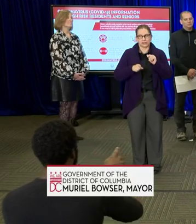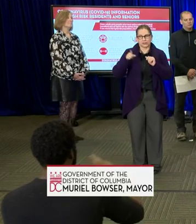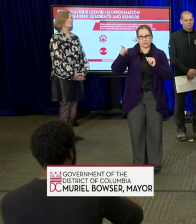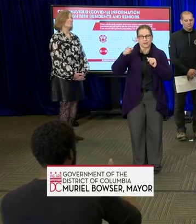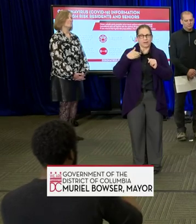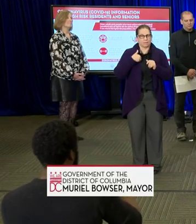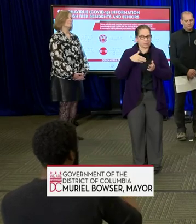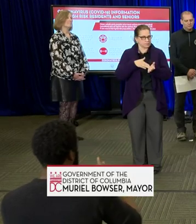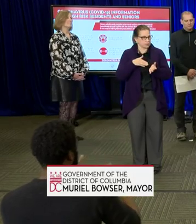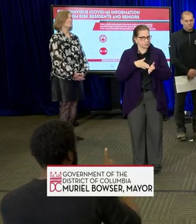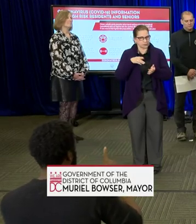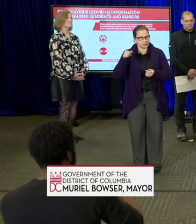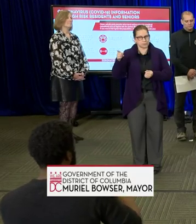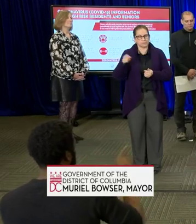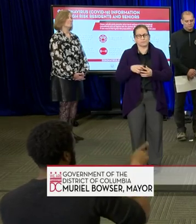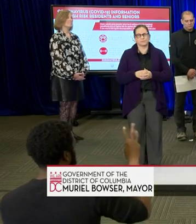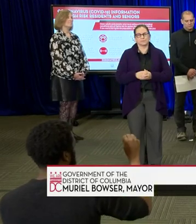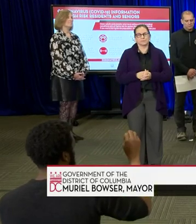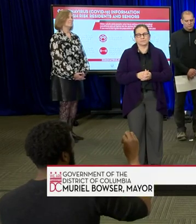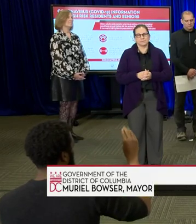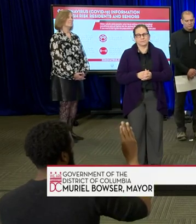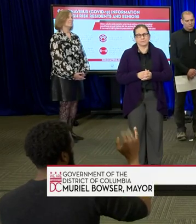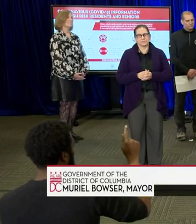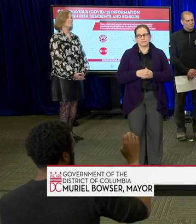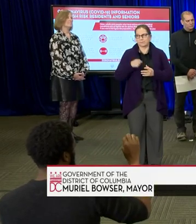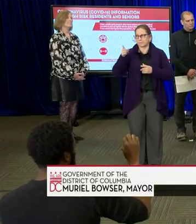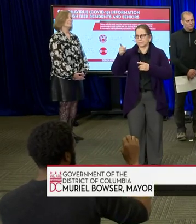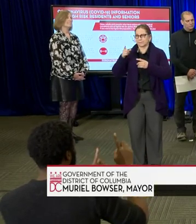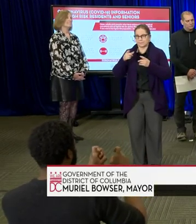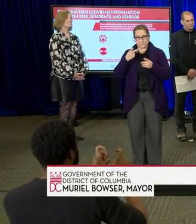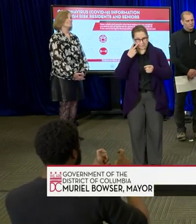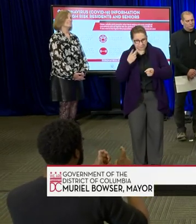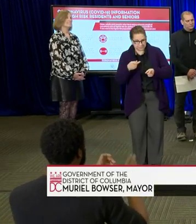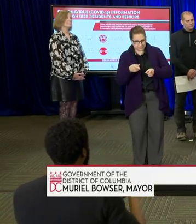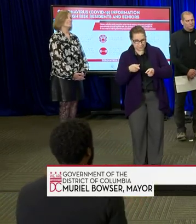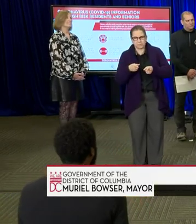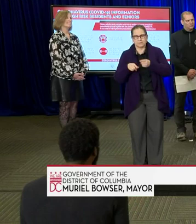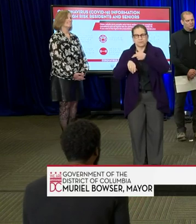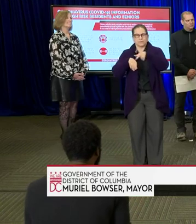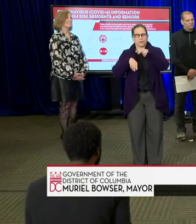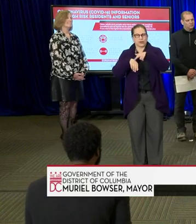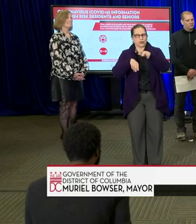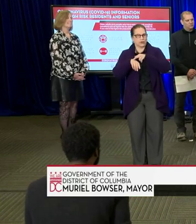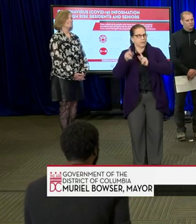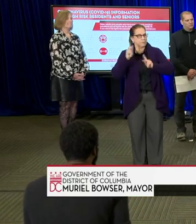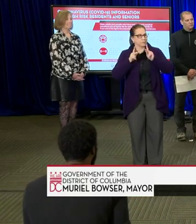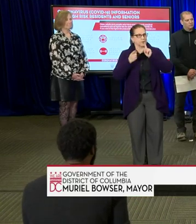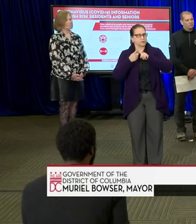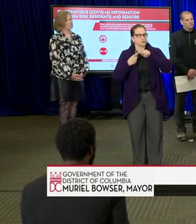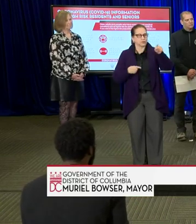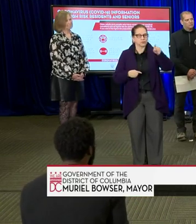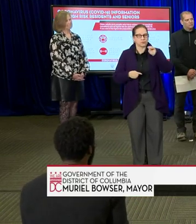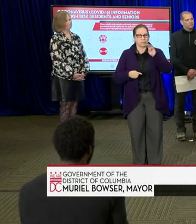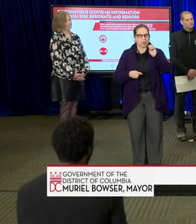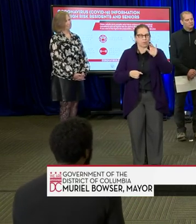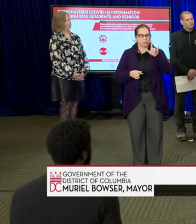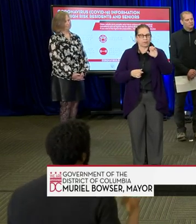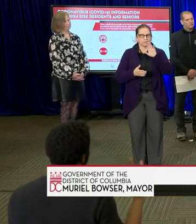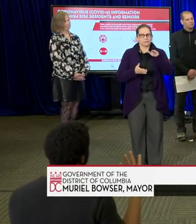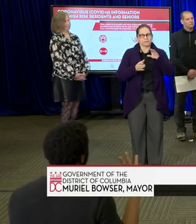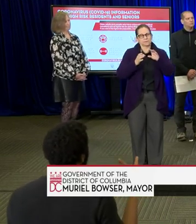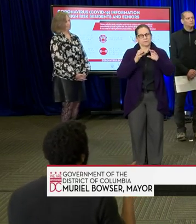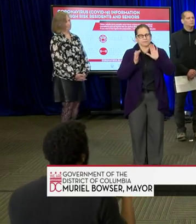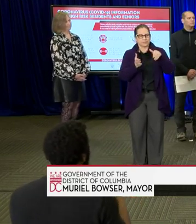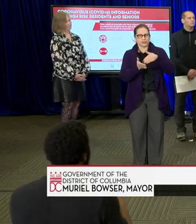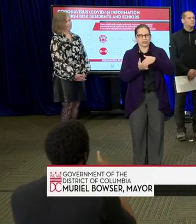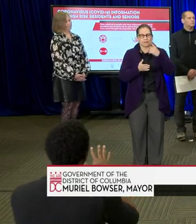the mobile sites throughout the region, Kaiser members. And just your thoughts, maybe Dr. Nesbitt's thoughts on the stress,